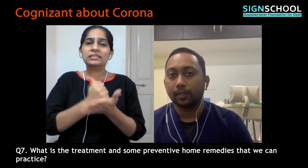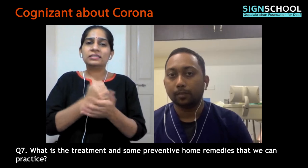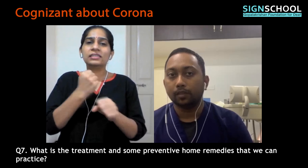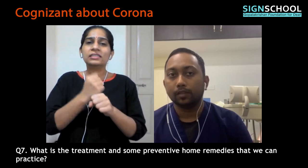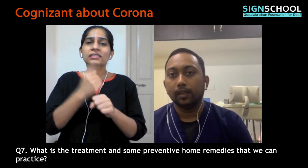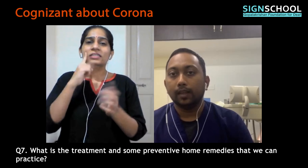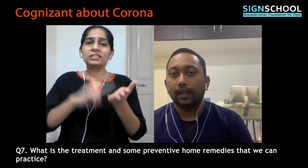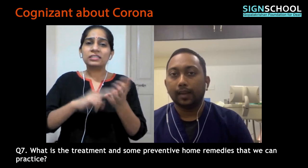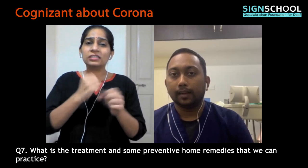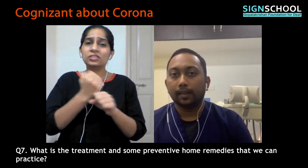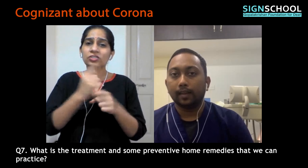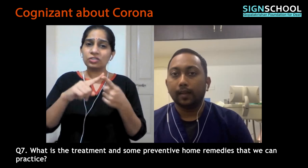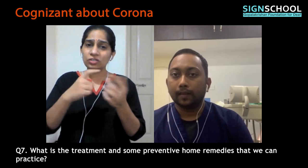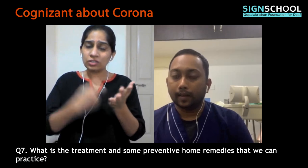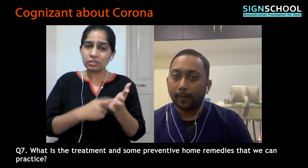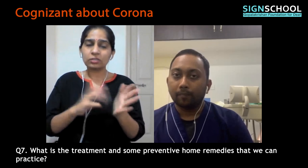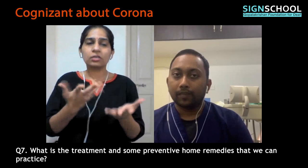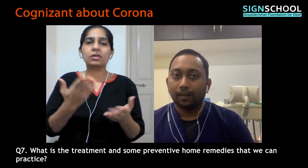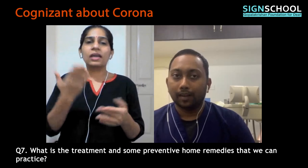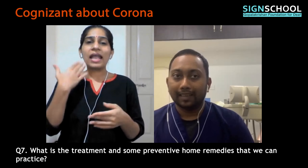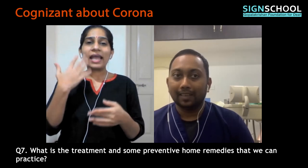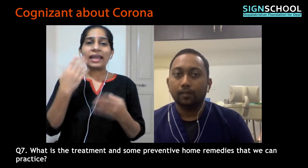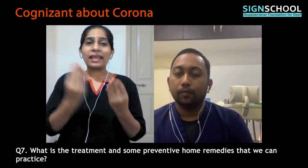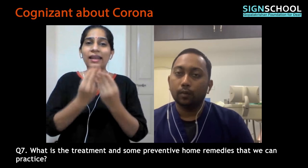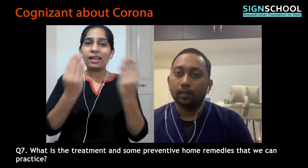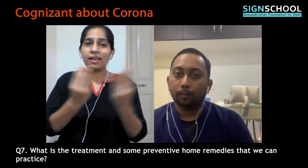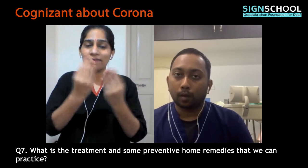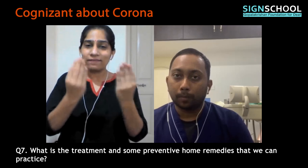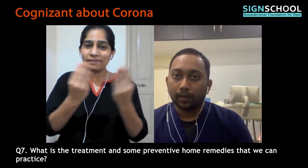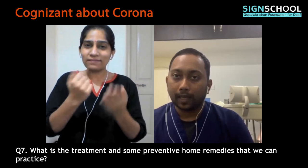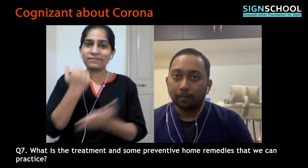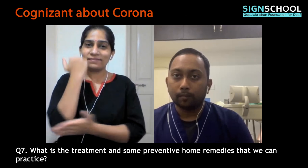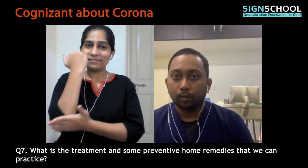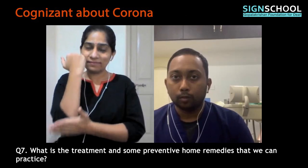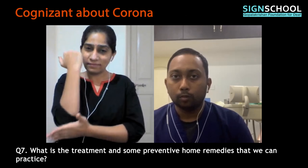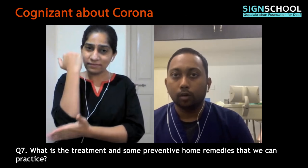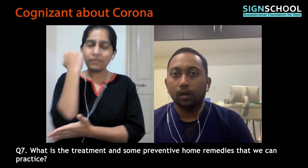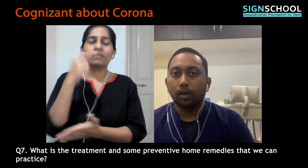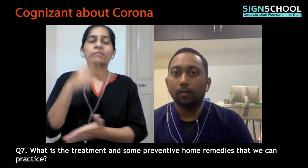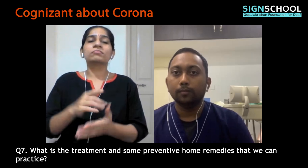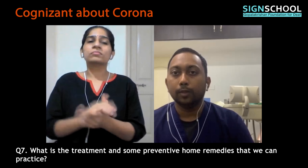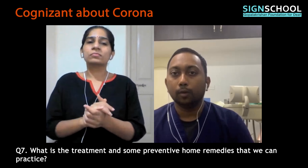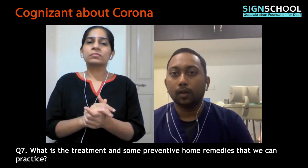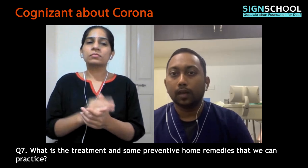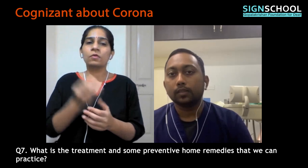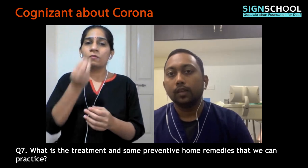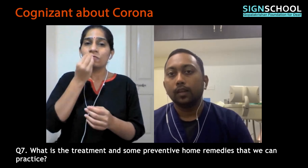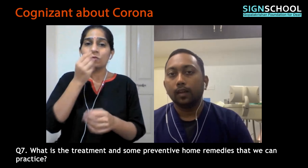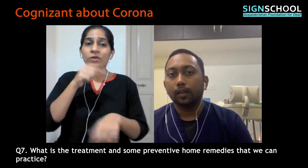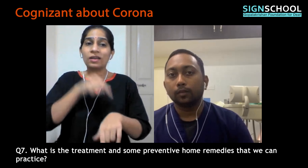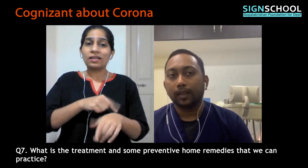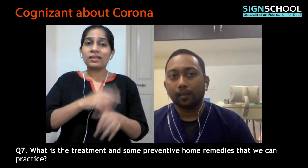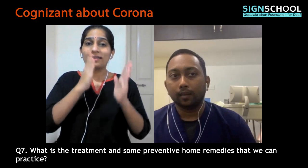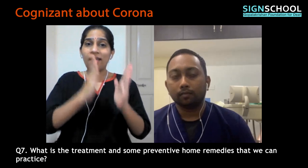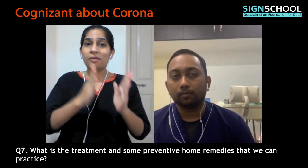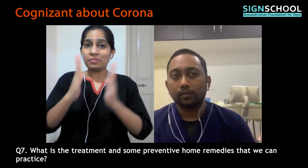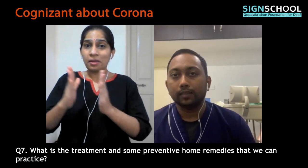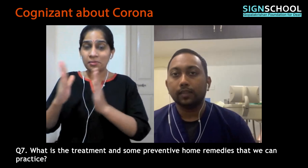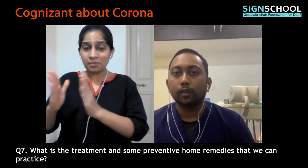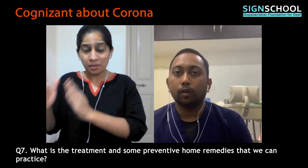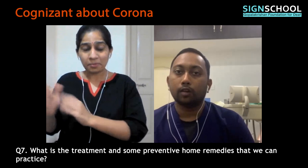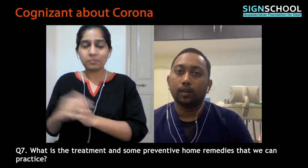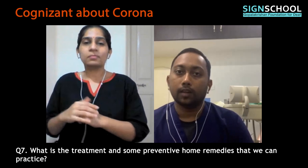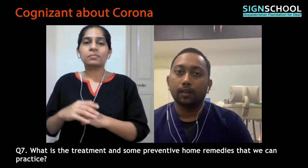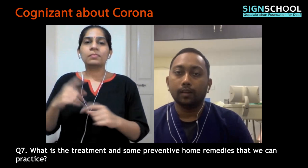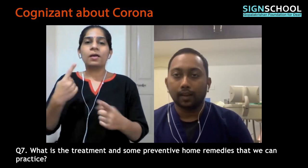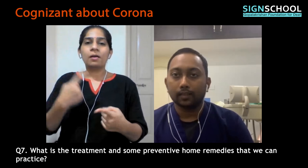leafy vegetables, and eat food at the proper time, do yogas so that you can